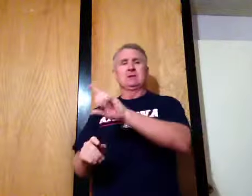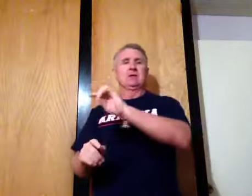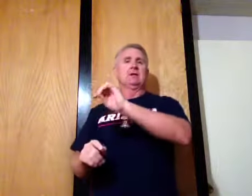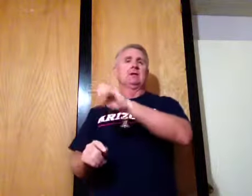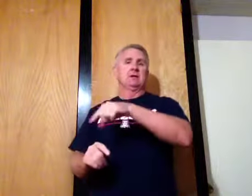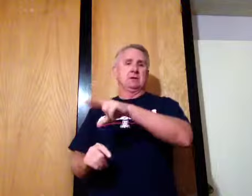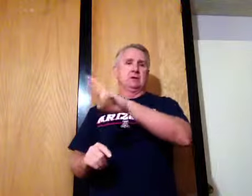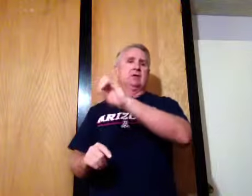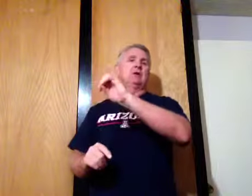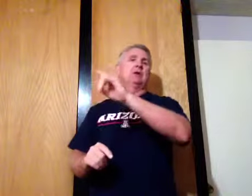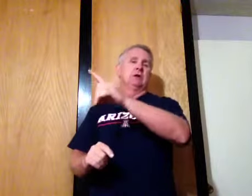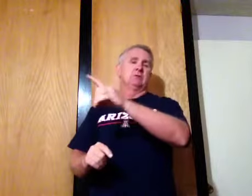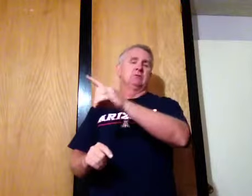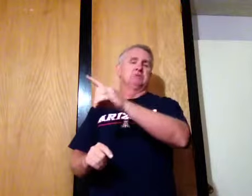water.